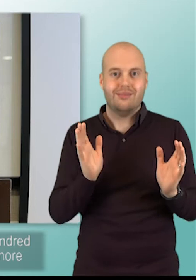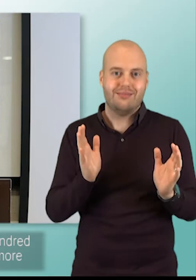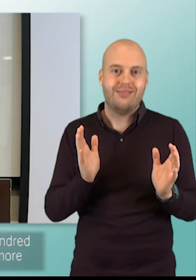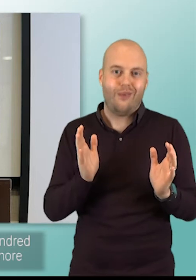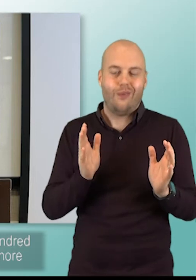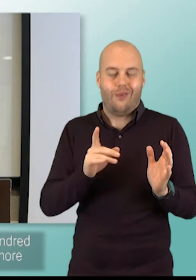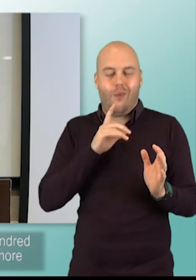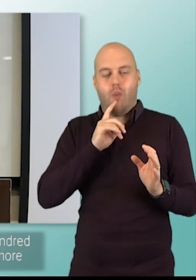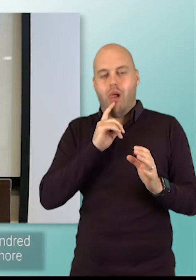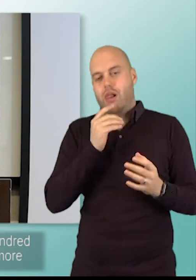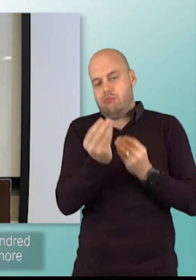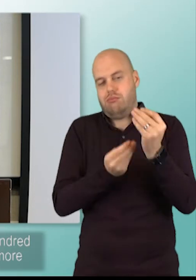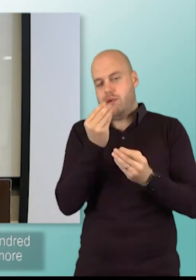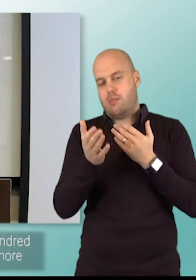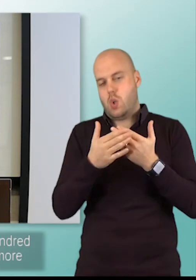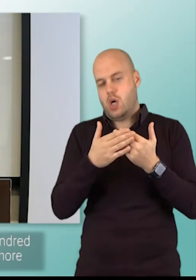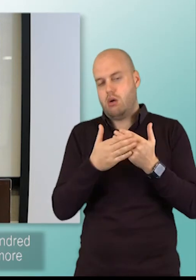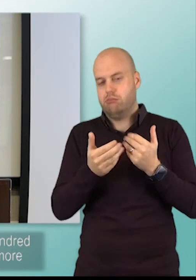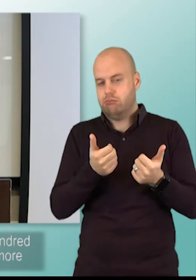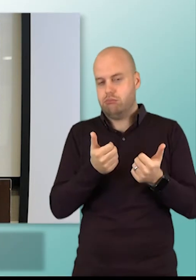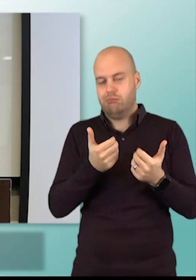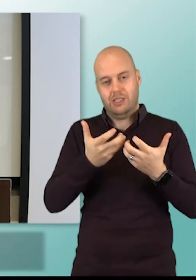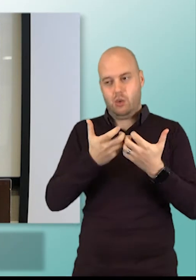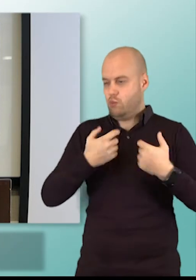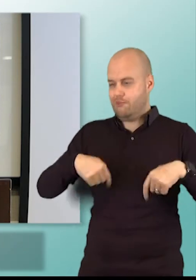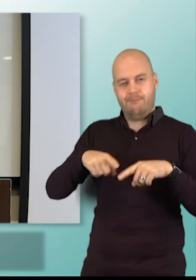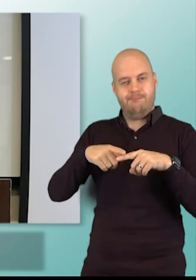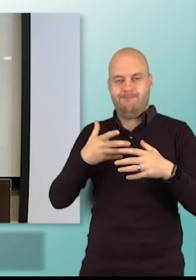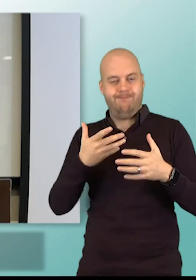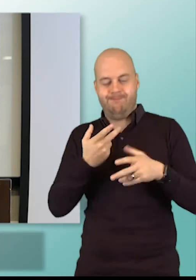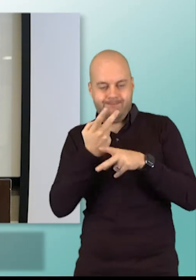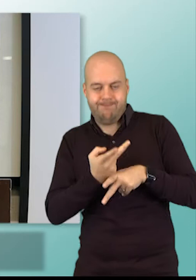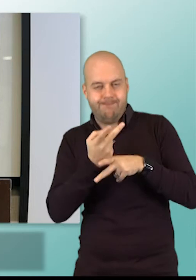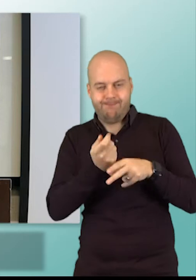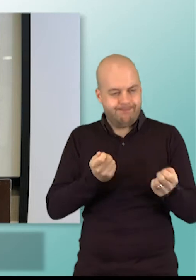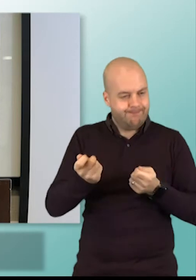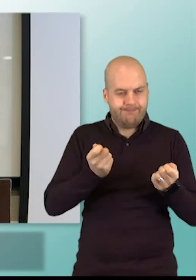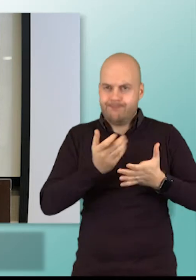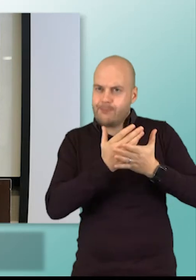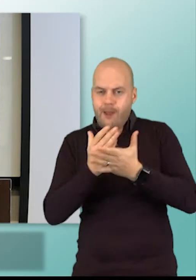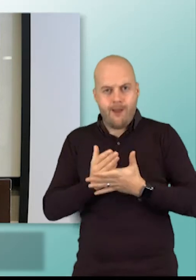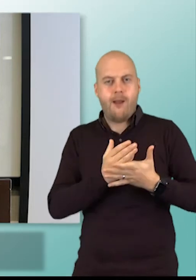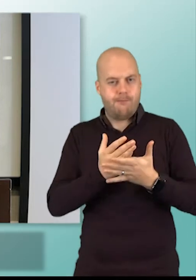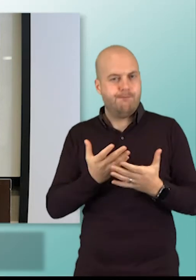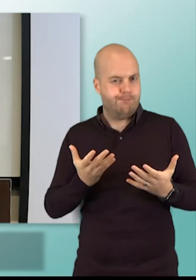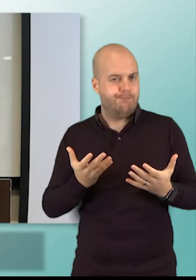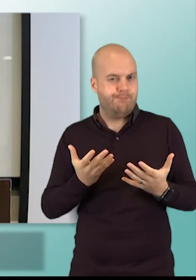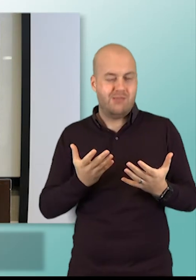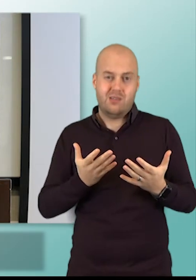broad spectrum, and I'll talk a little bit more about how we try and operate